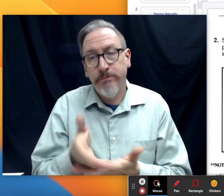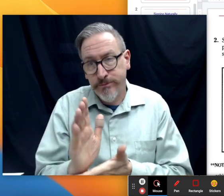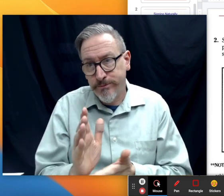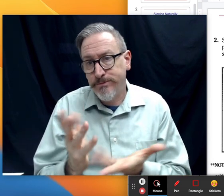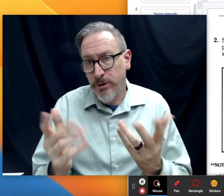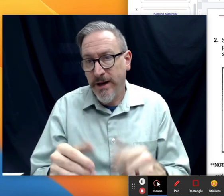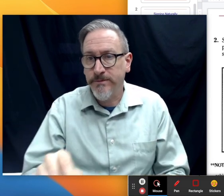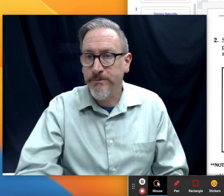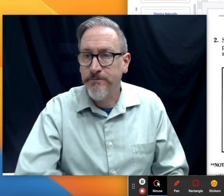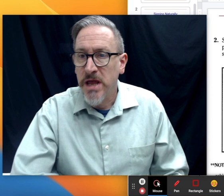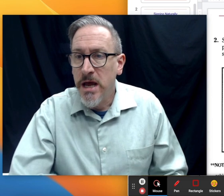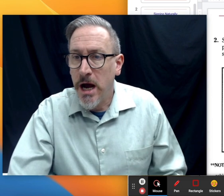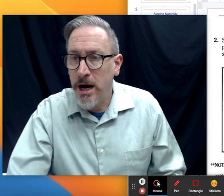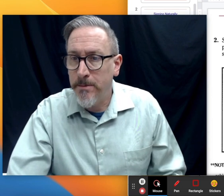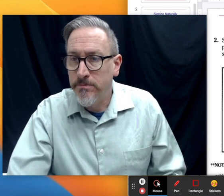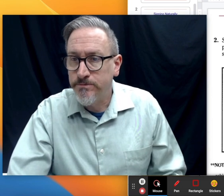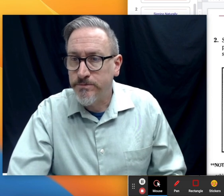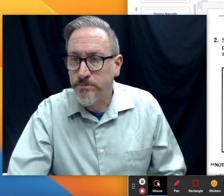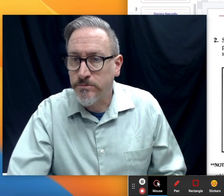And permit.